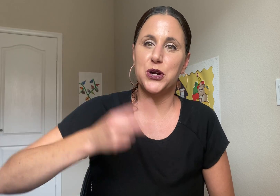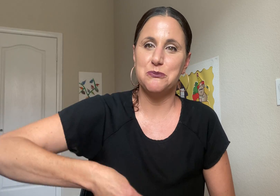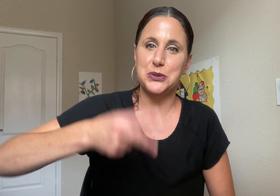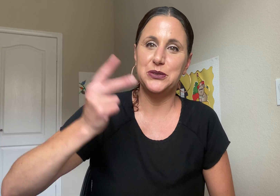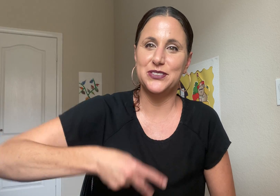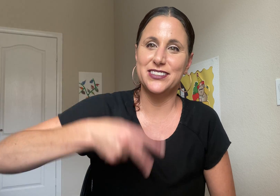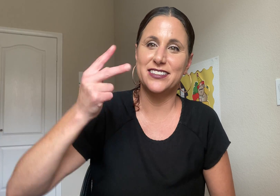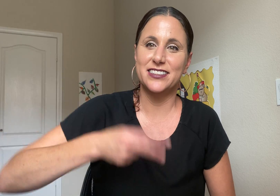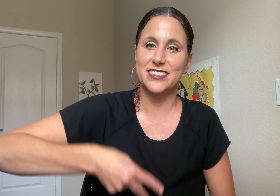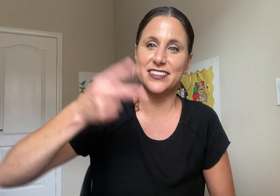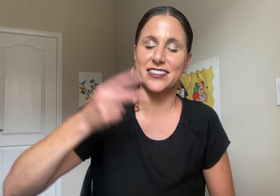Purple.